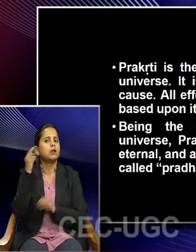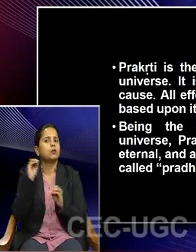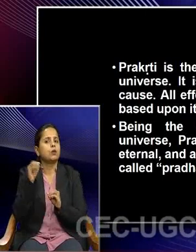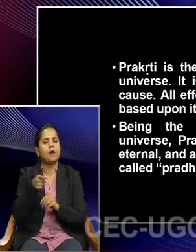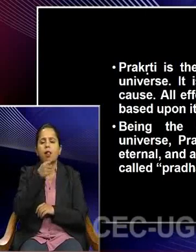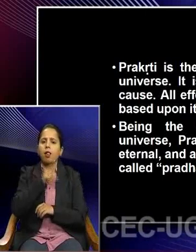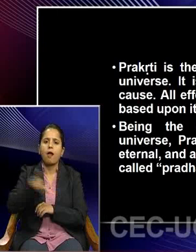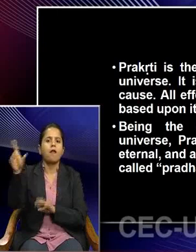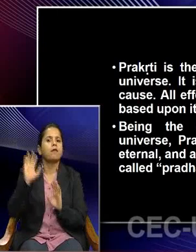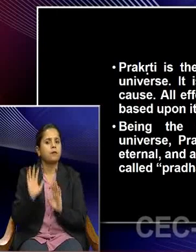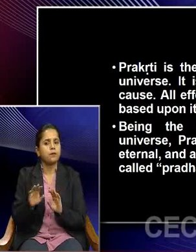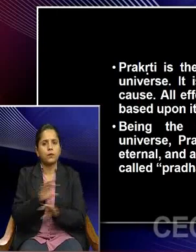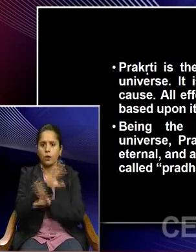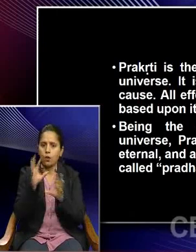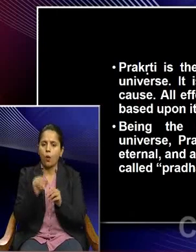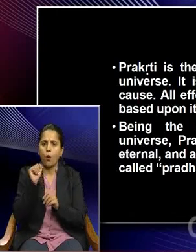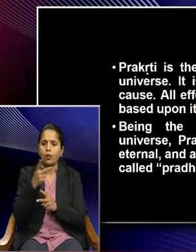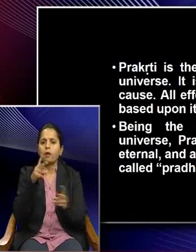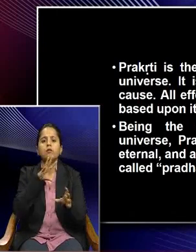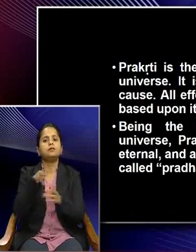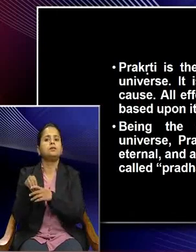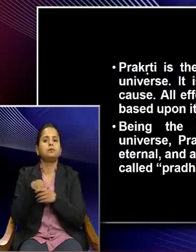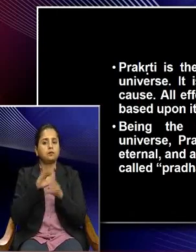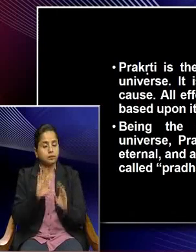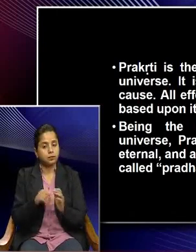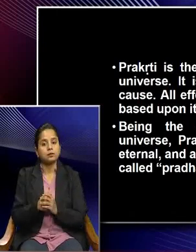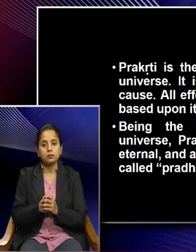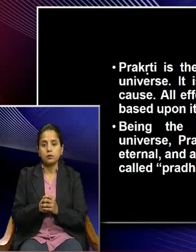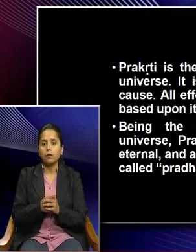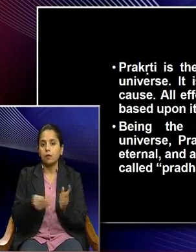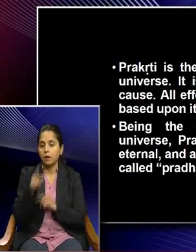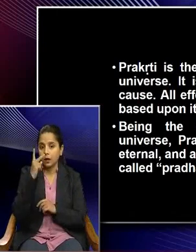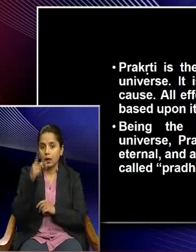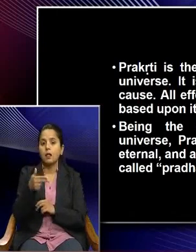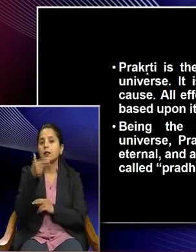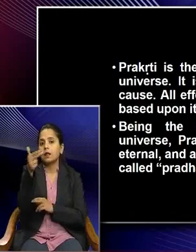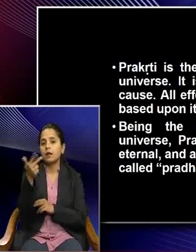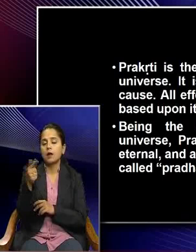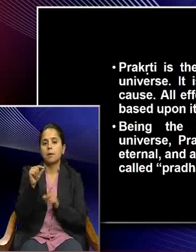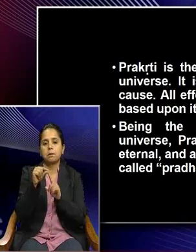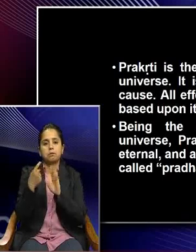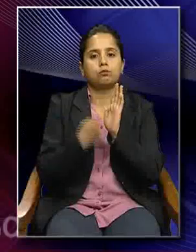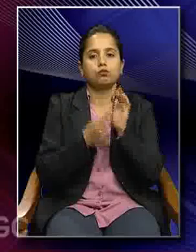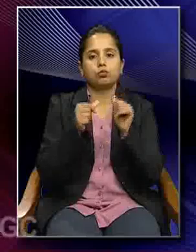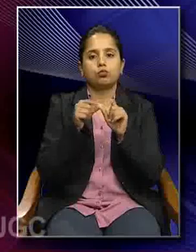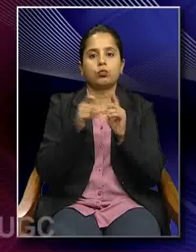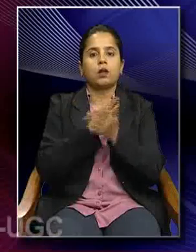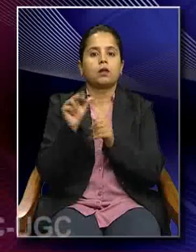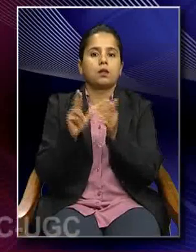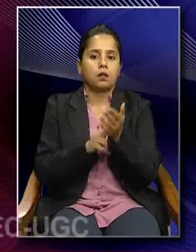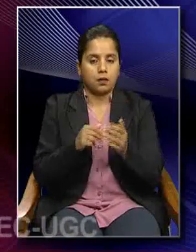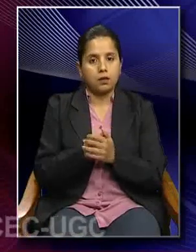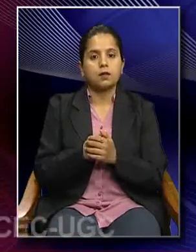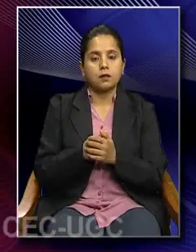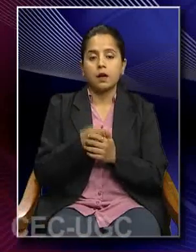eternal and all-pervading. Hence, it is called Pradhan. Fine,